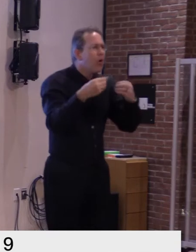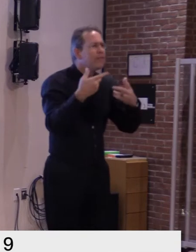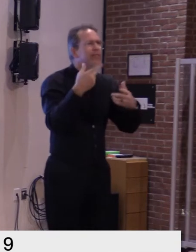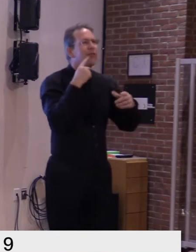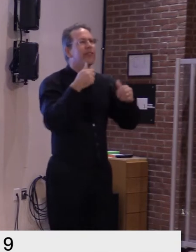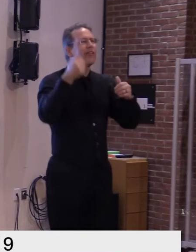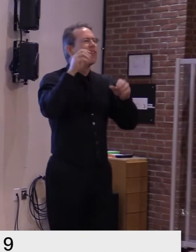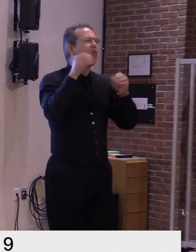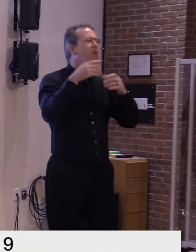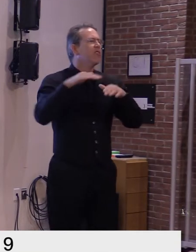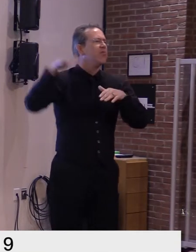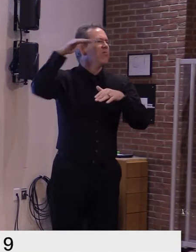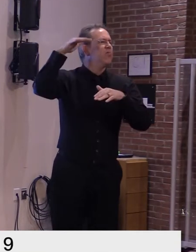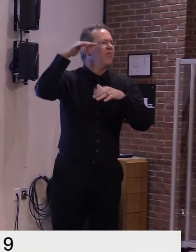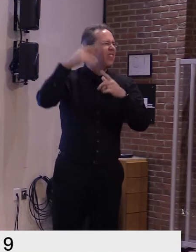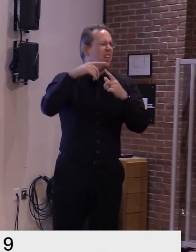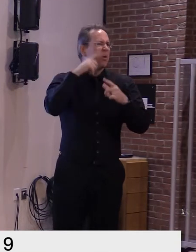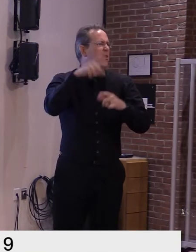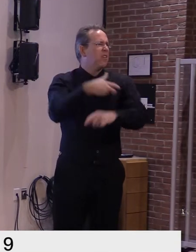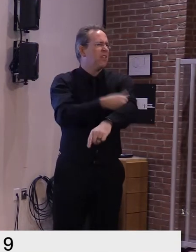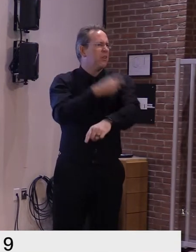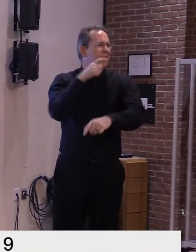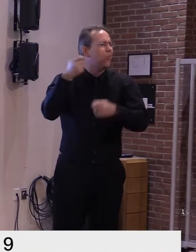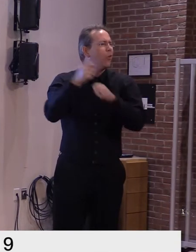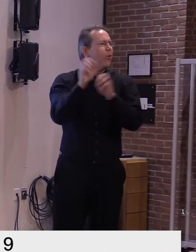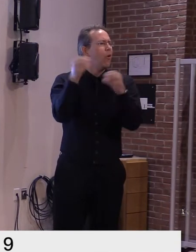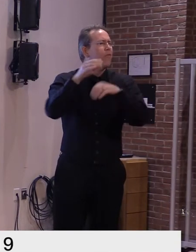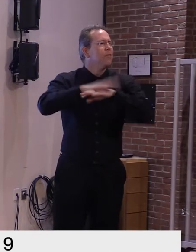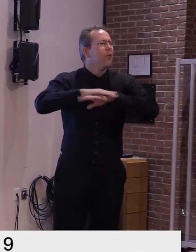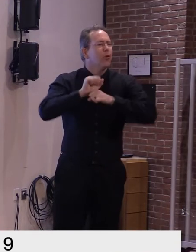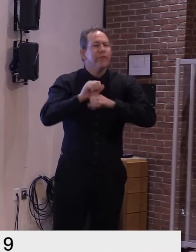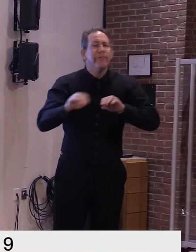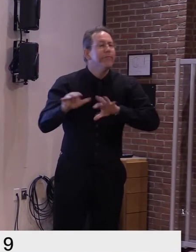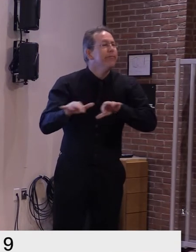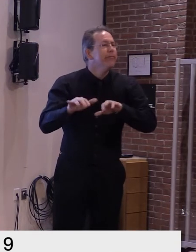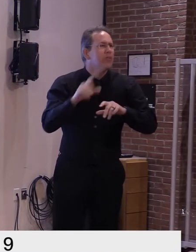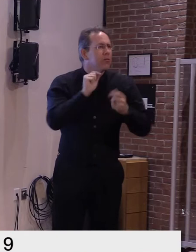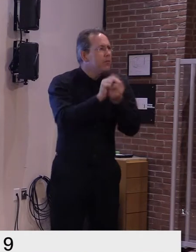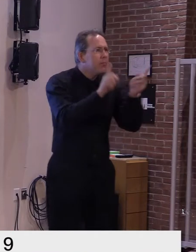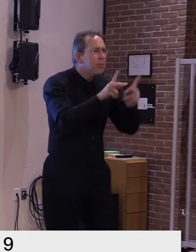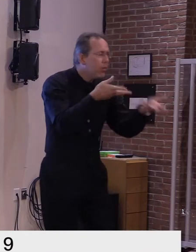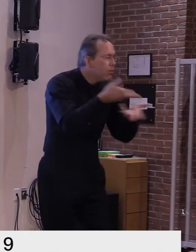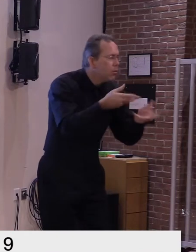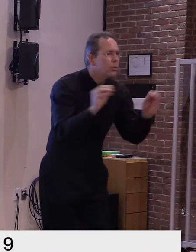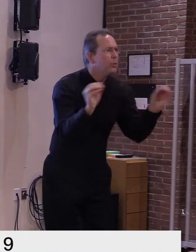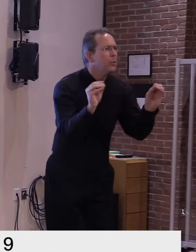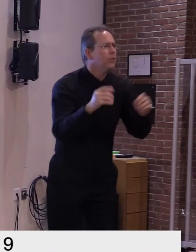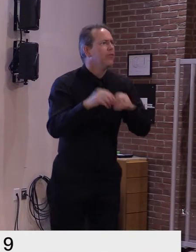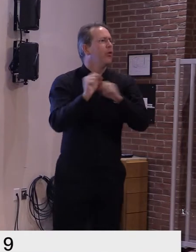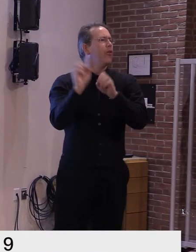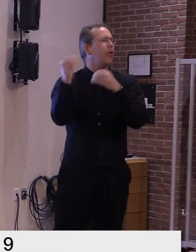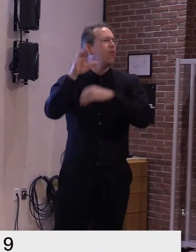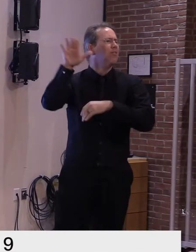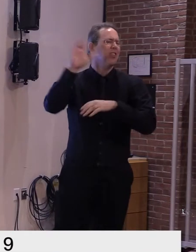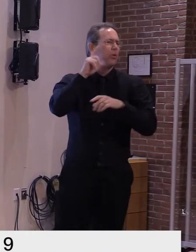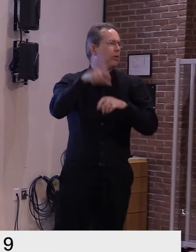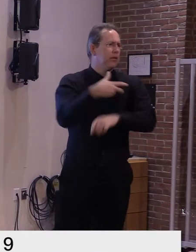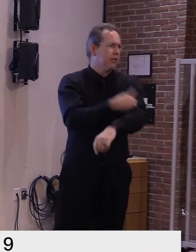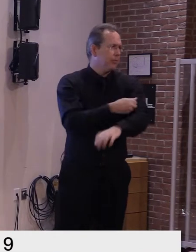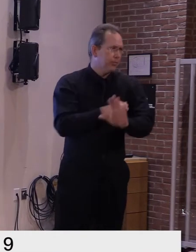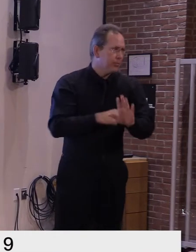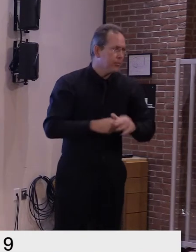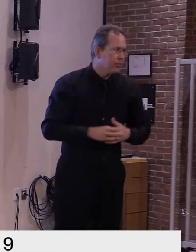As you recall, we have prioritized long-term care facilities and long-term care residents and staff because